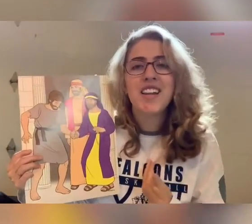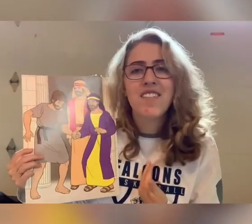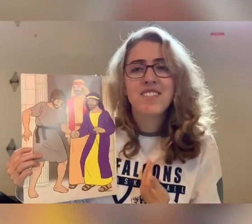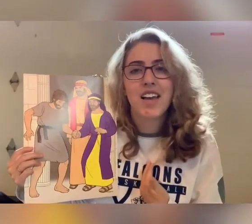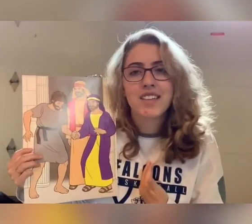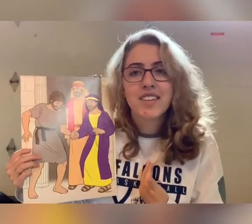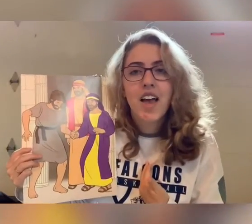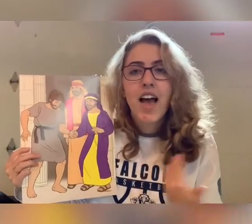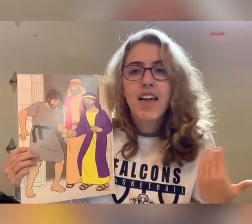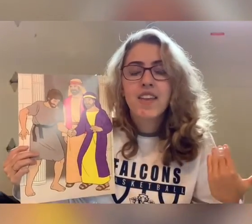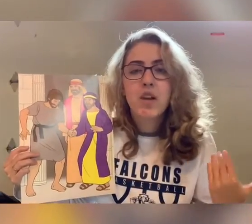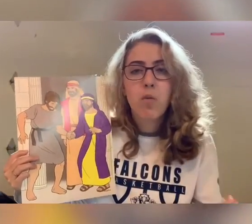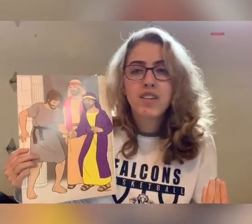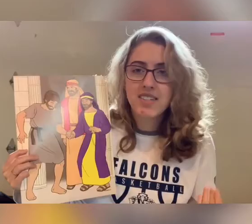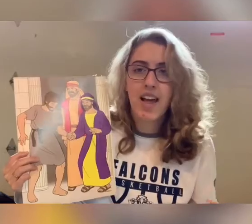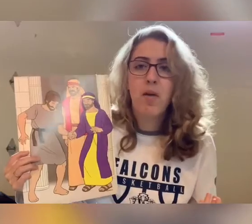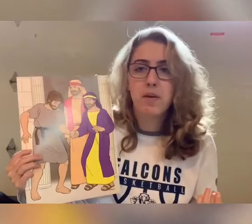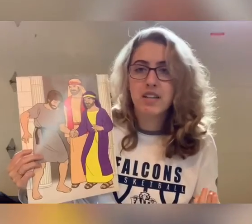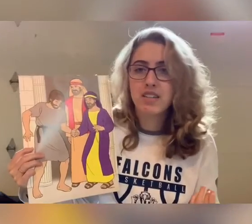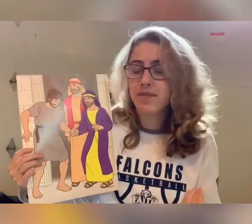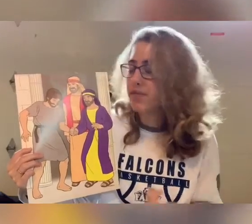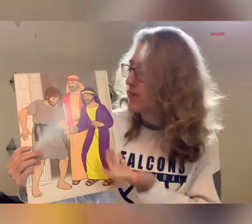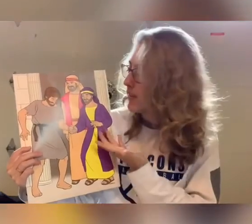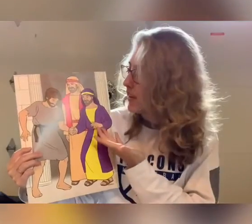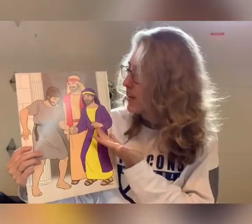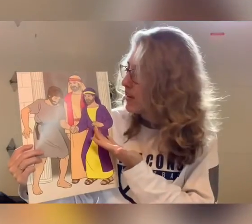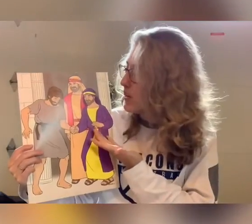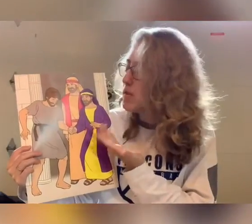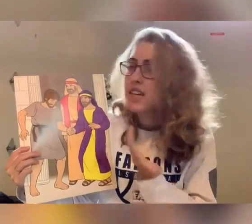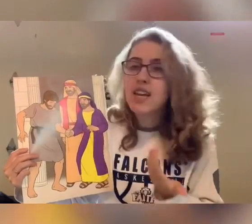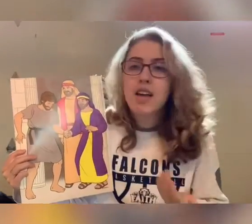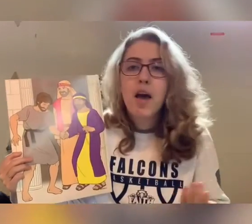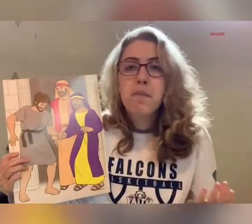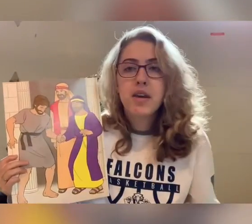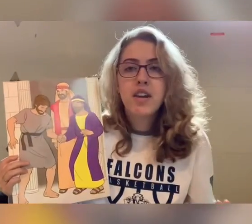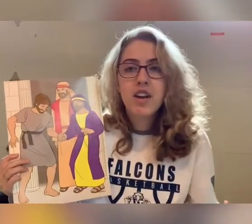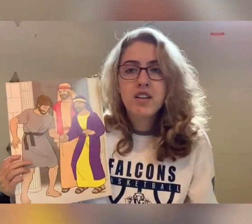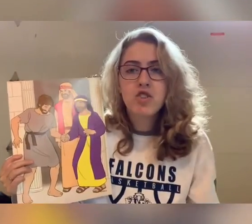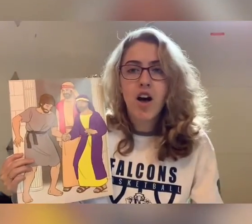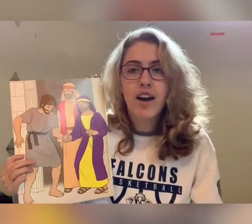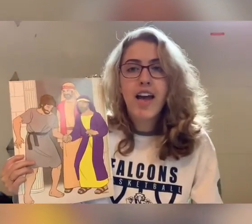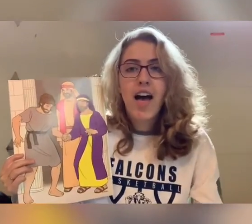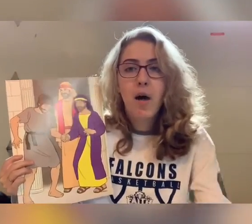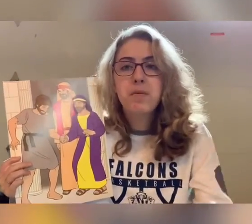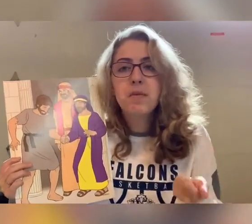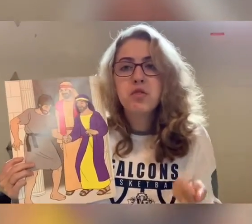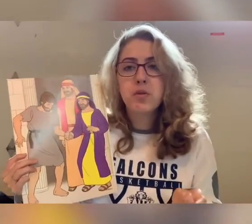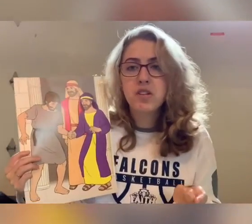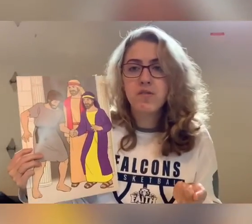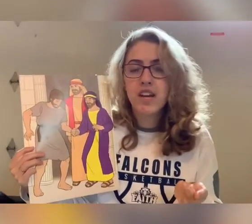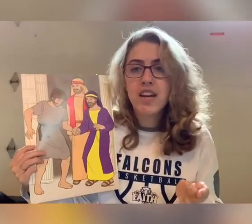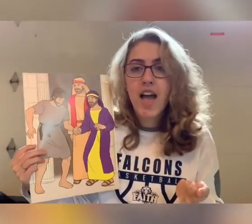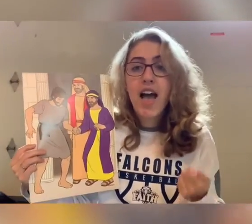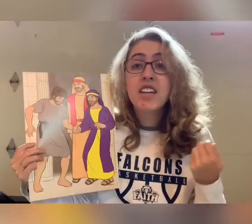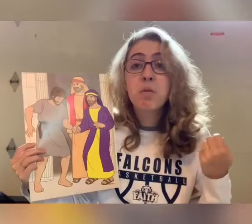loves us and that he wants to help us. So see, Peter and John helped him to his feet and he was